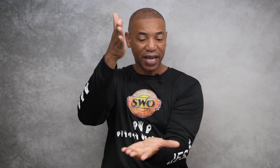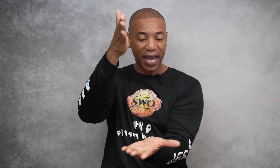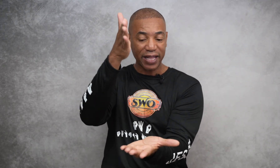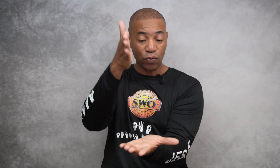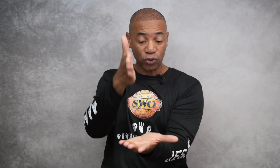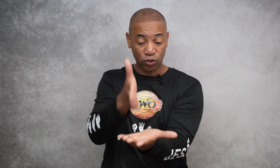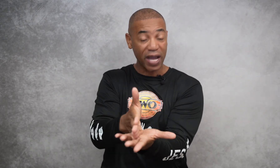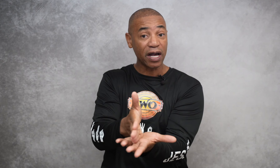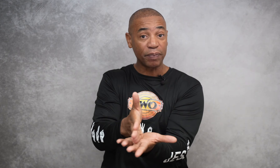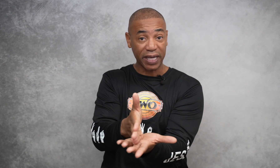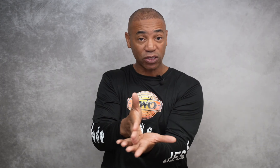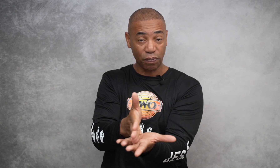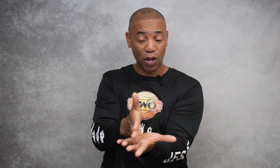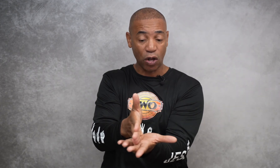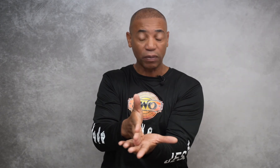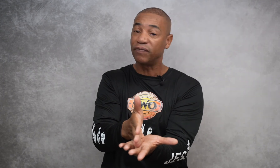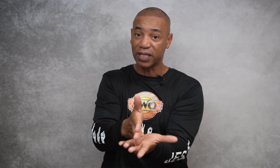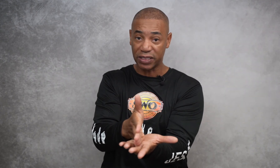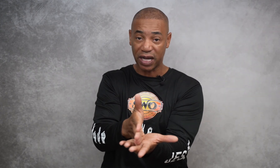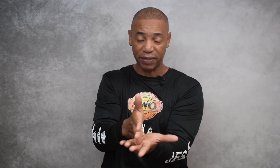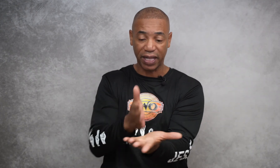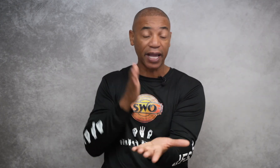and it will strike up against the palm of the non-dominant hand.